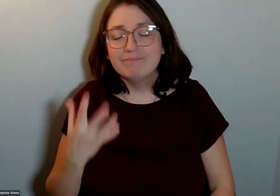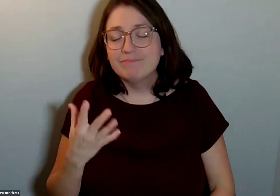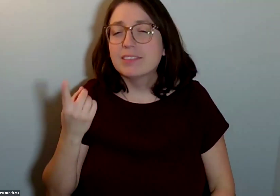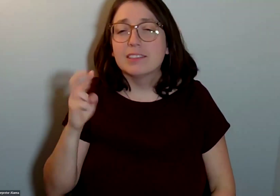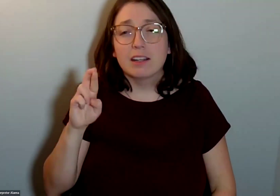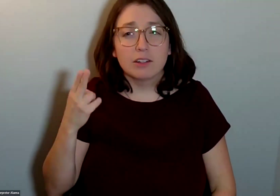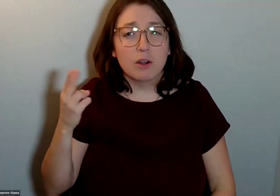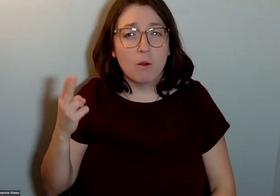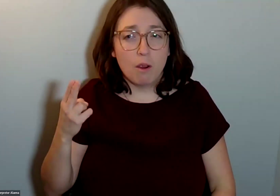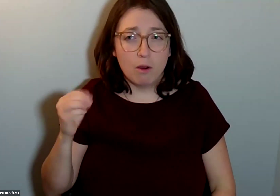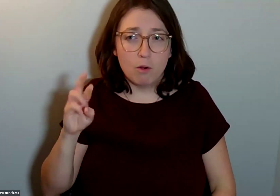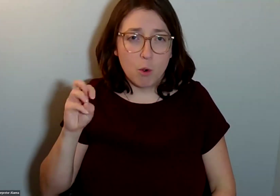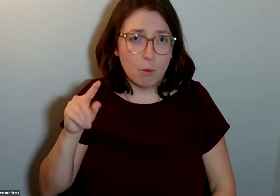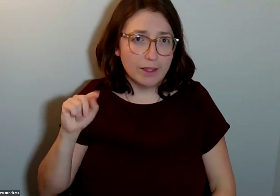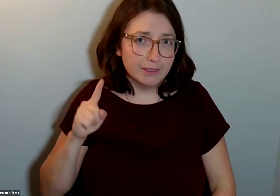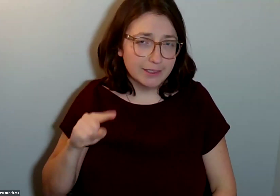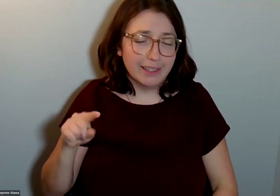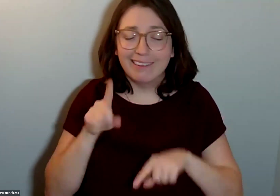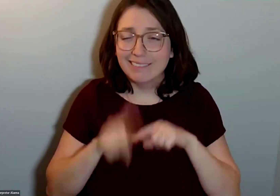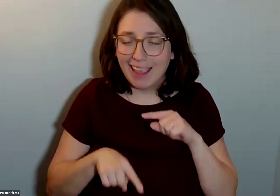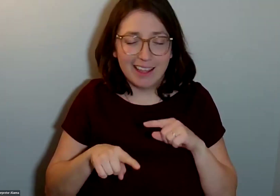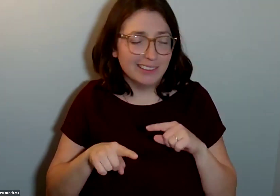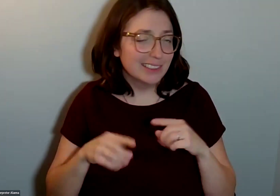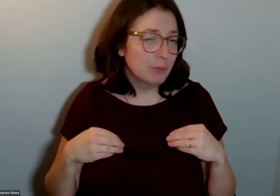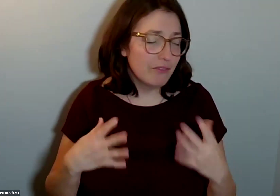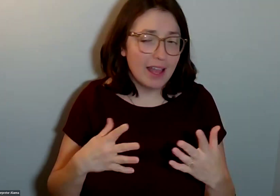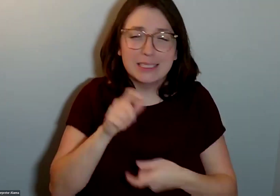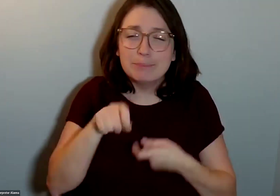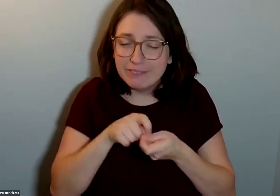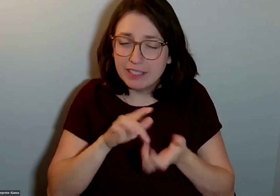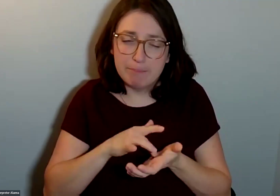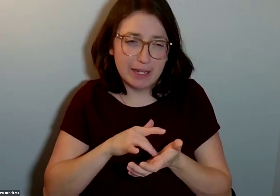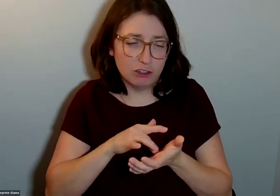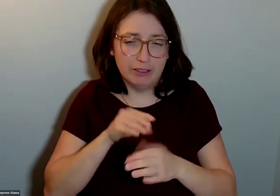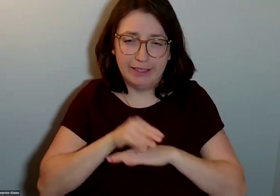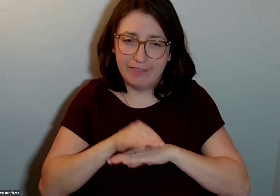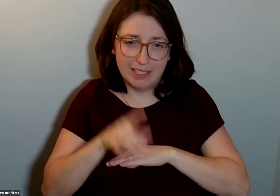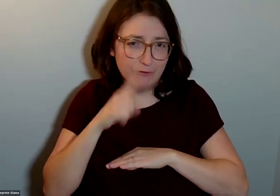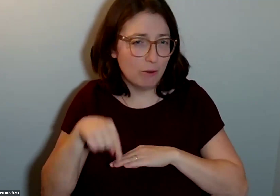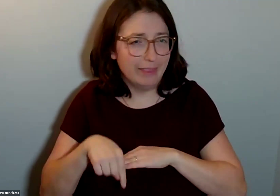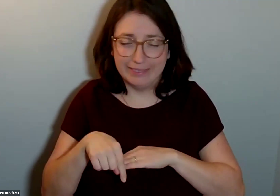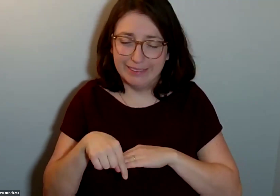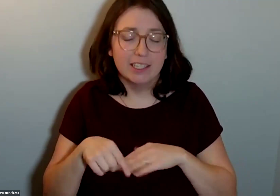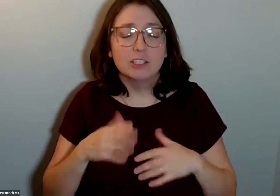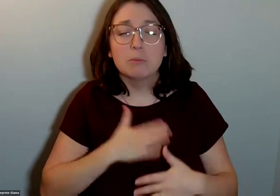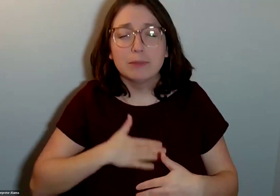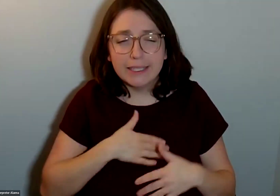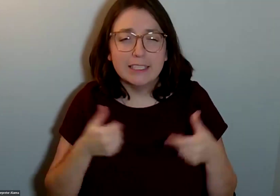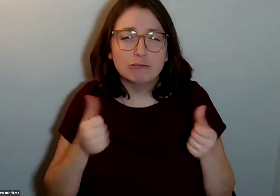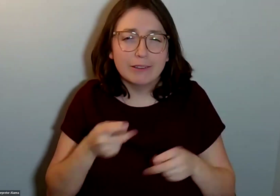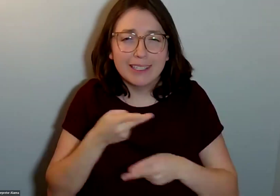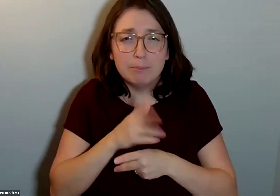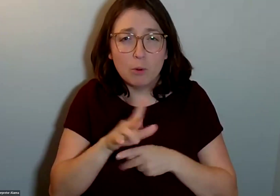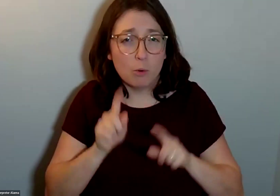medical advice for an individual case during this short time that we have together tonight. So if you could try to keep your questions